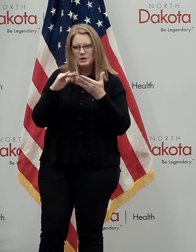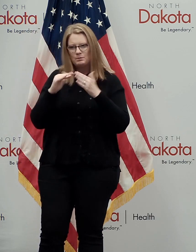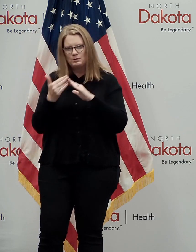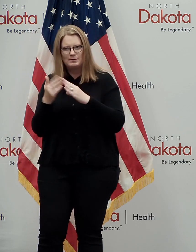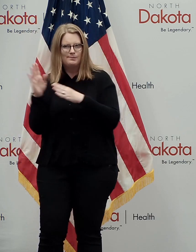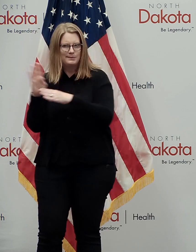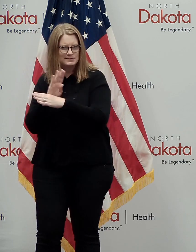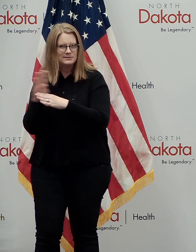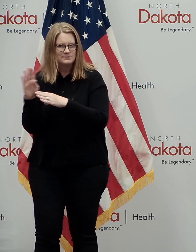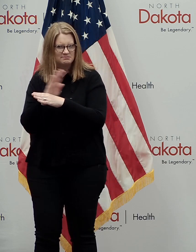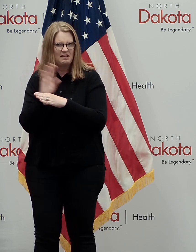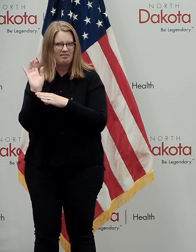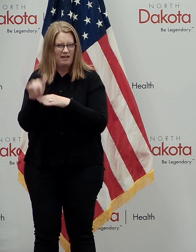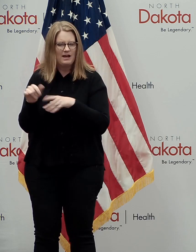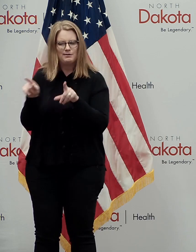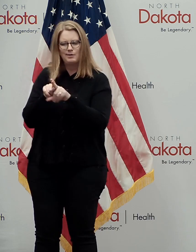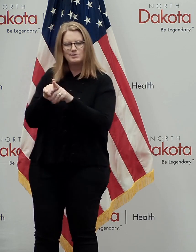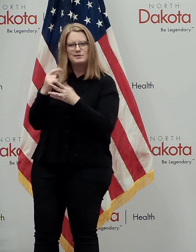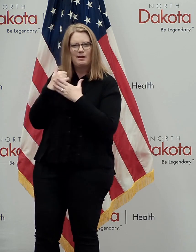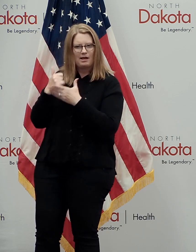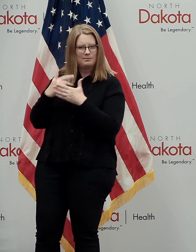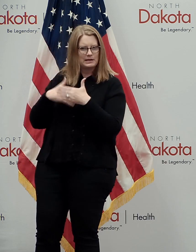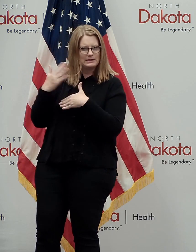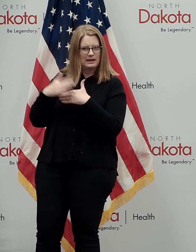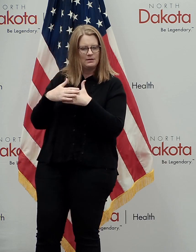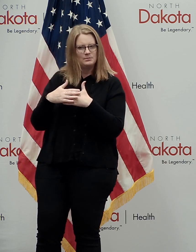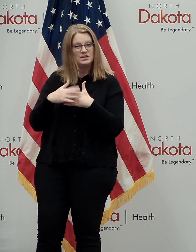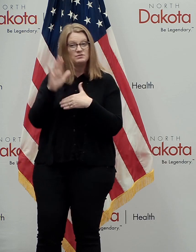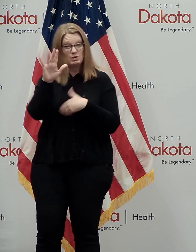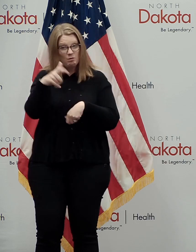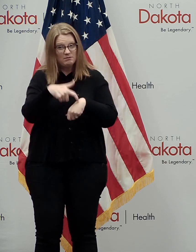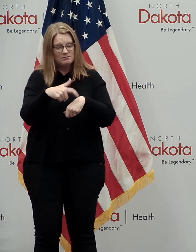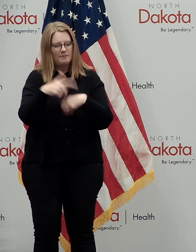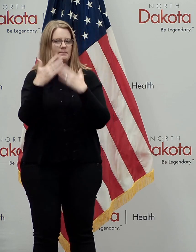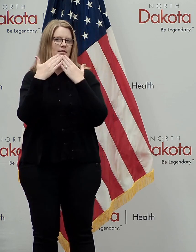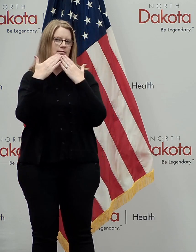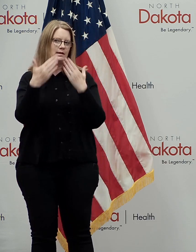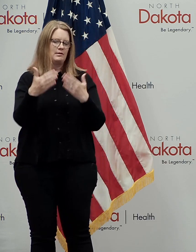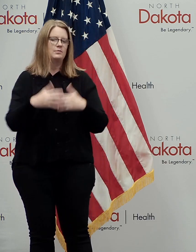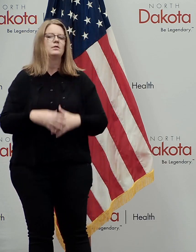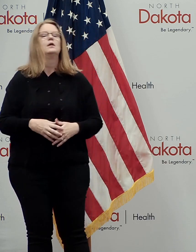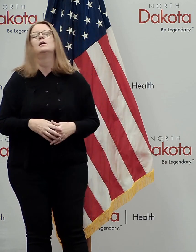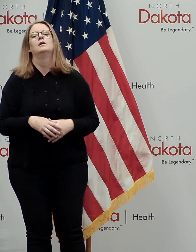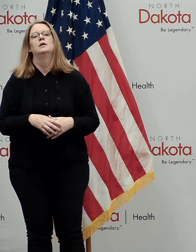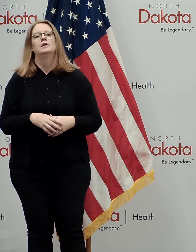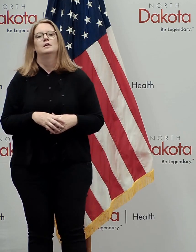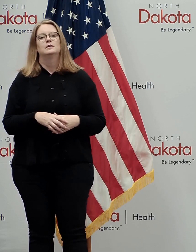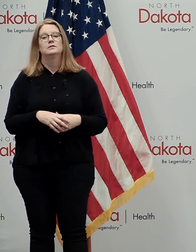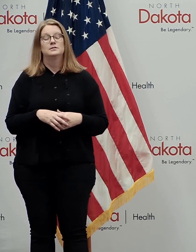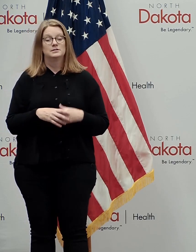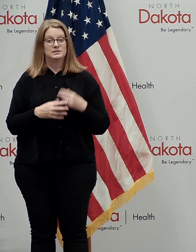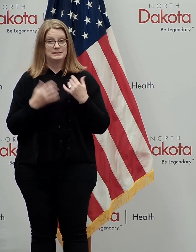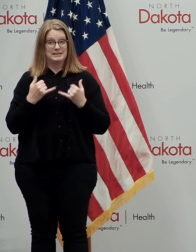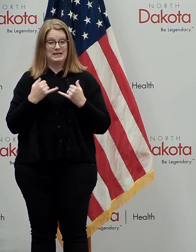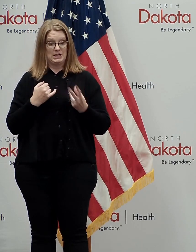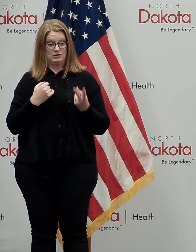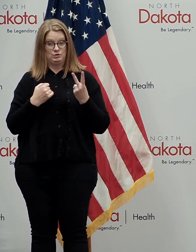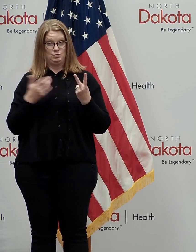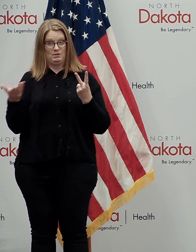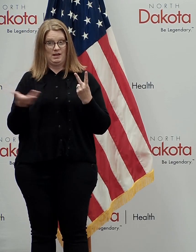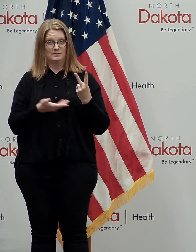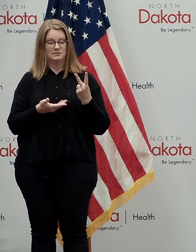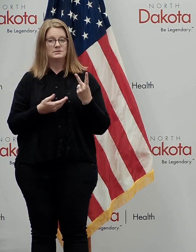businesses, and your neighbors. So thank you for your time today, especially. We've got two guests that we'll have joining us